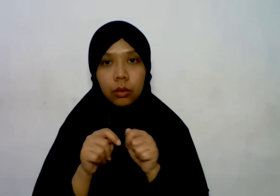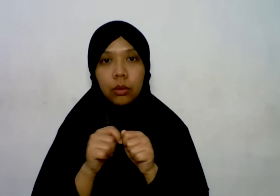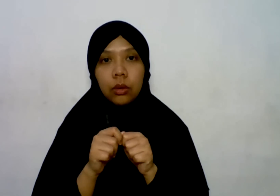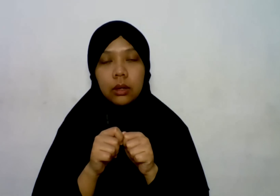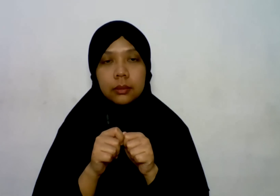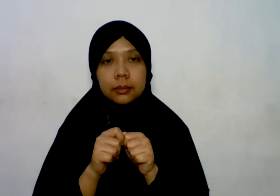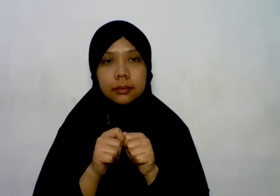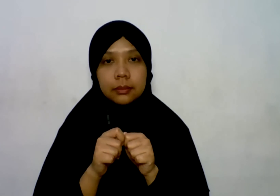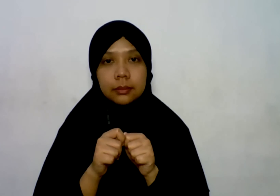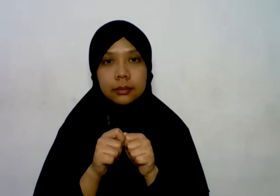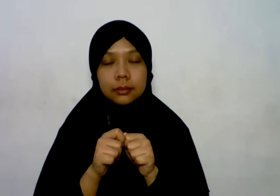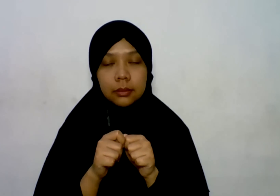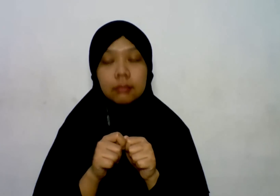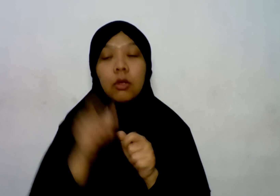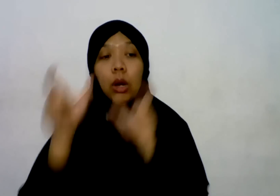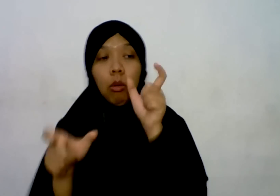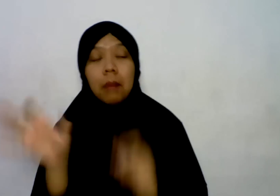don't have an awareness.